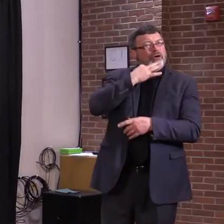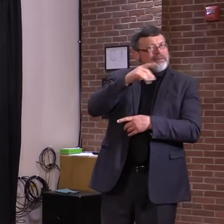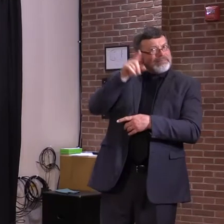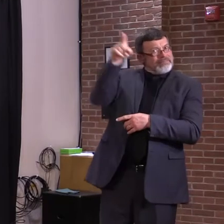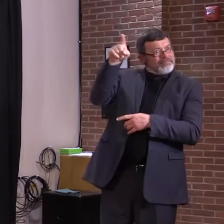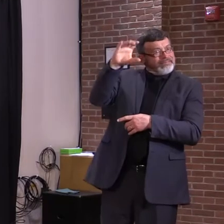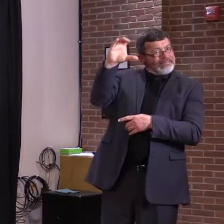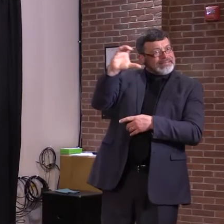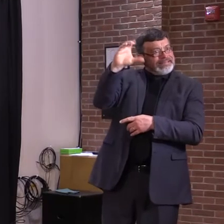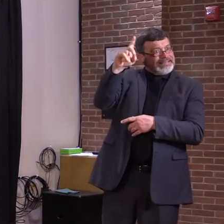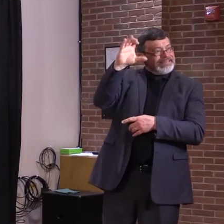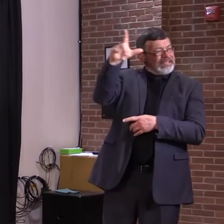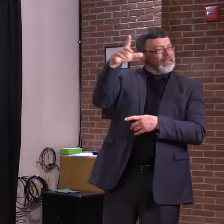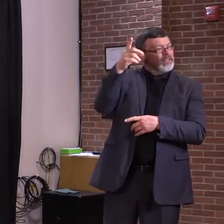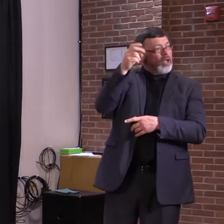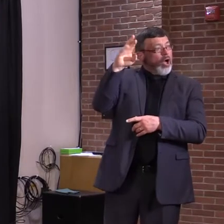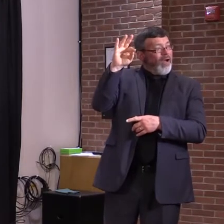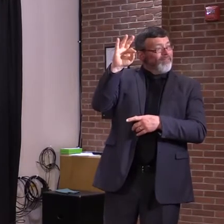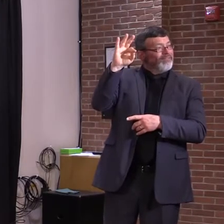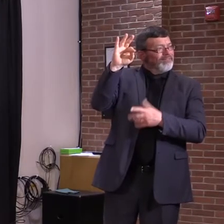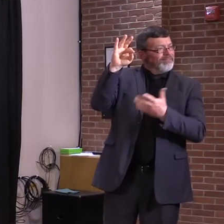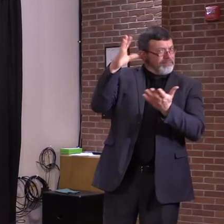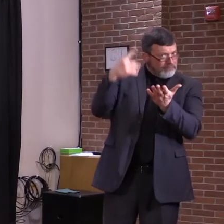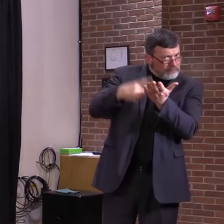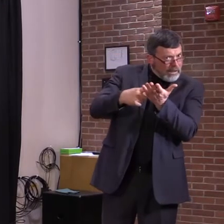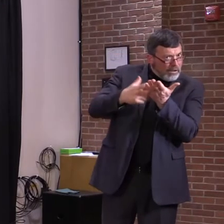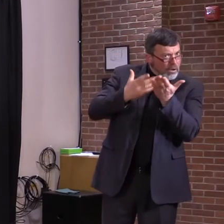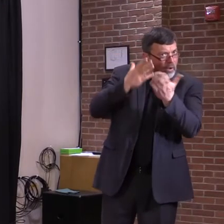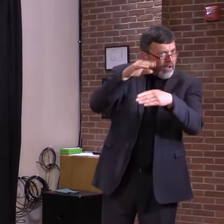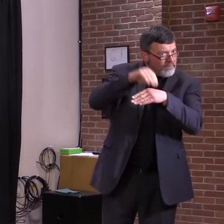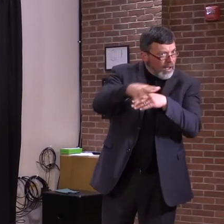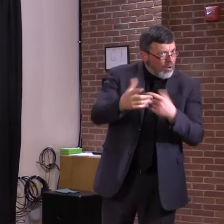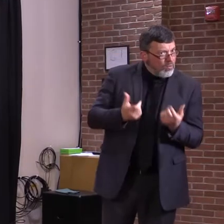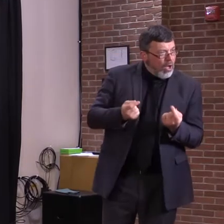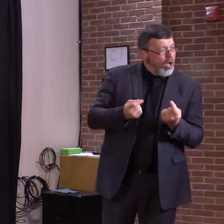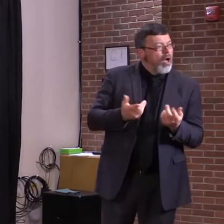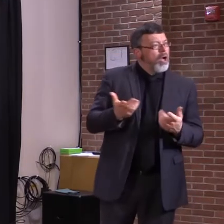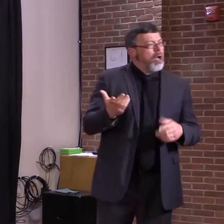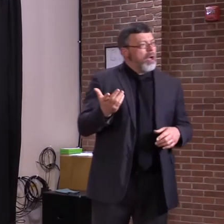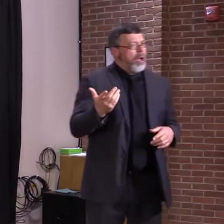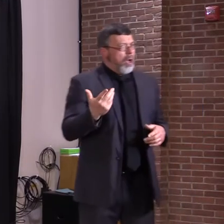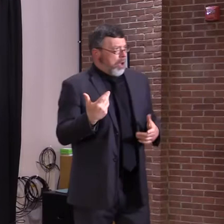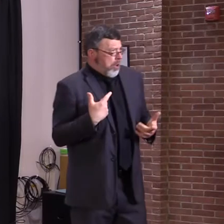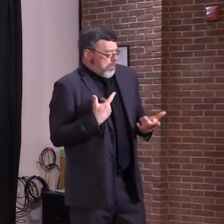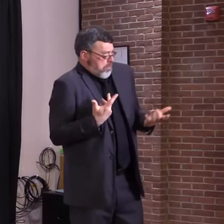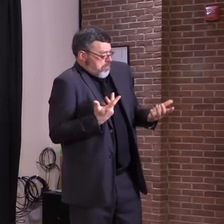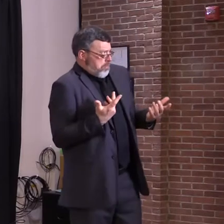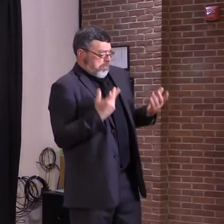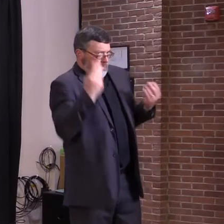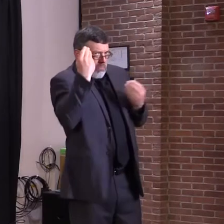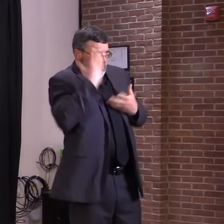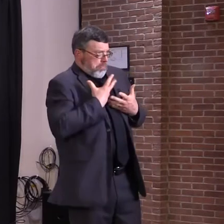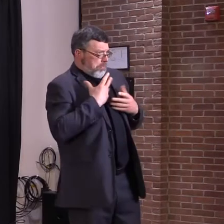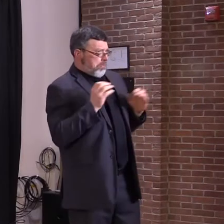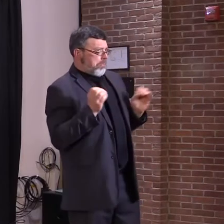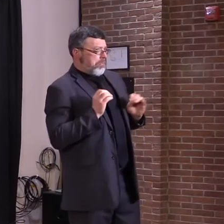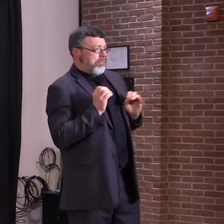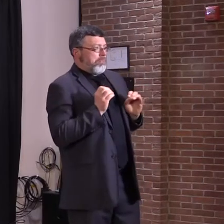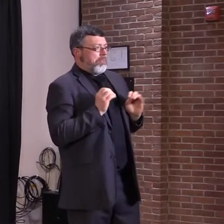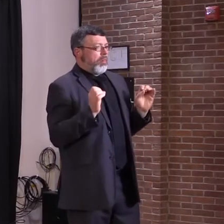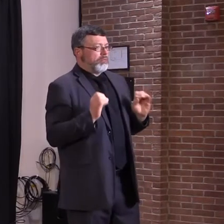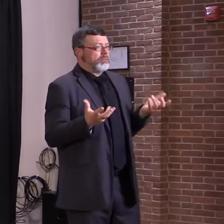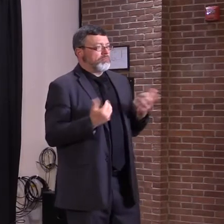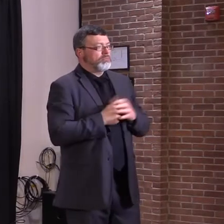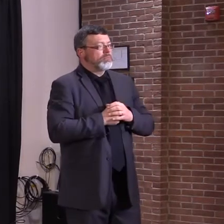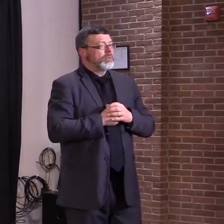Not to my knowledge. Okay. All right. Well, I'll look forward to hearing from Dr. Levine if he has anything else to add to that. Thank you very much. We'll